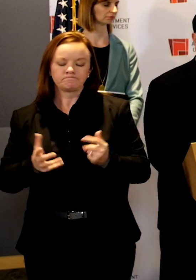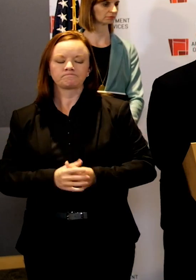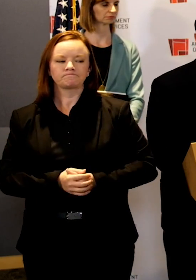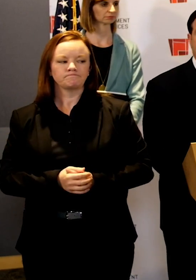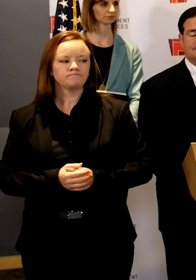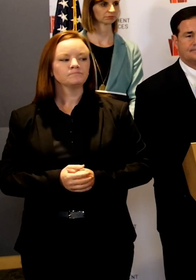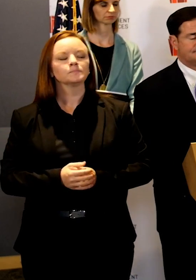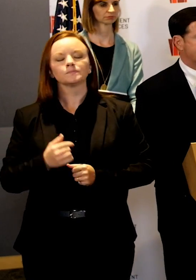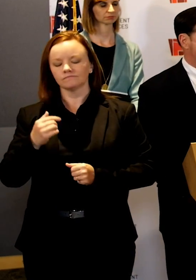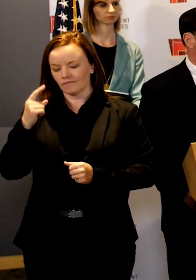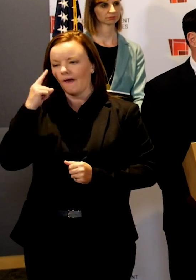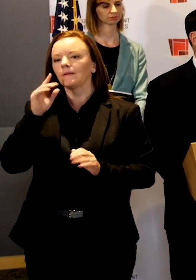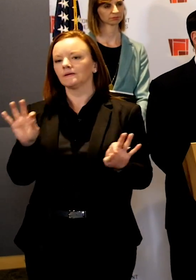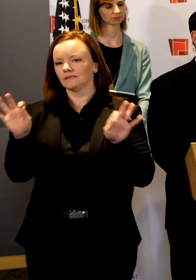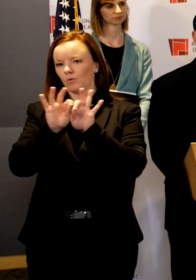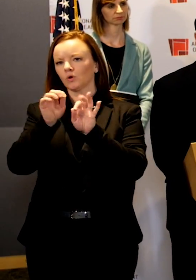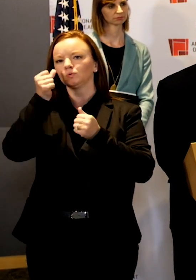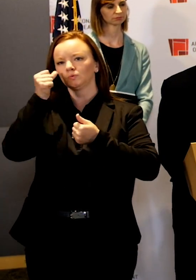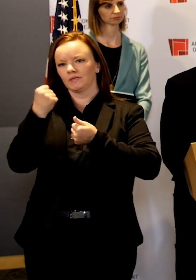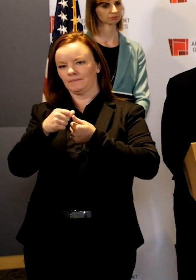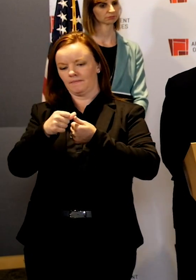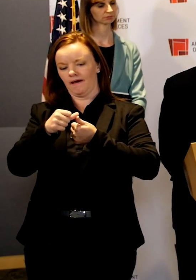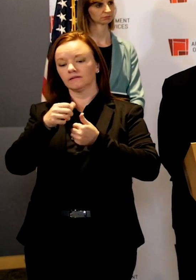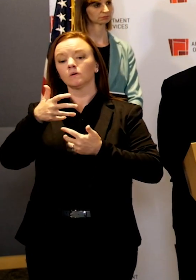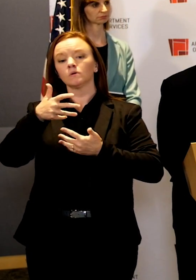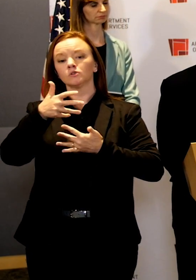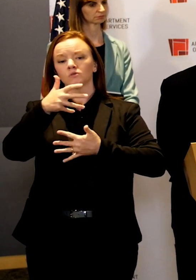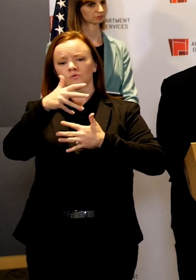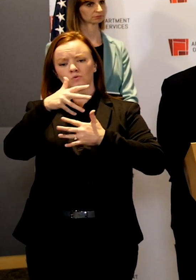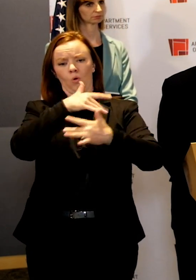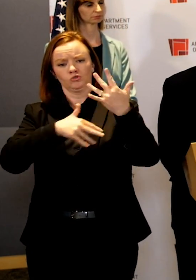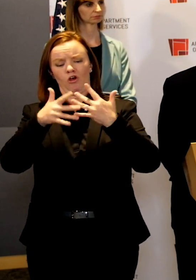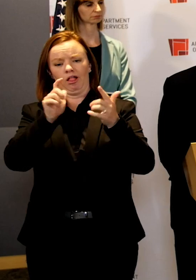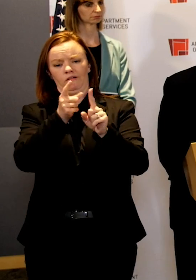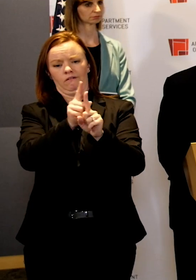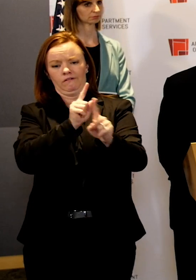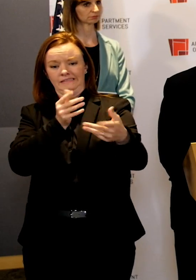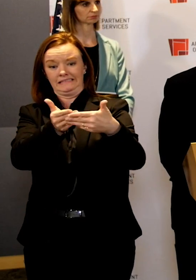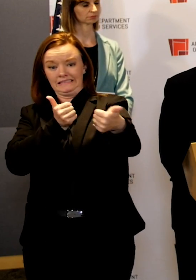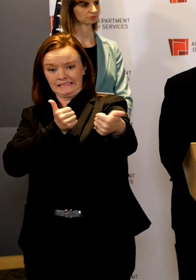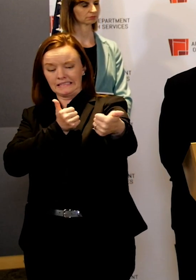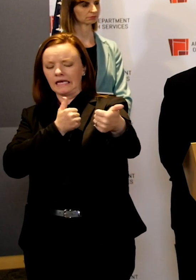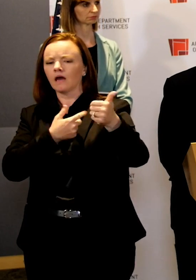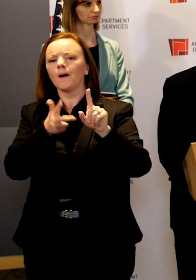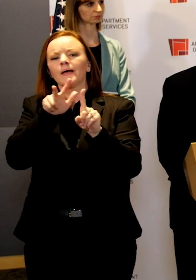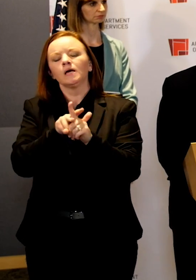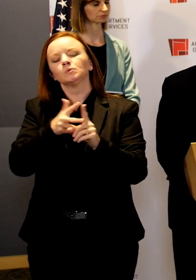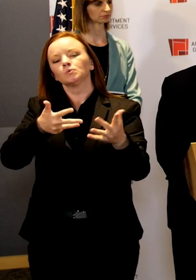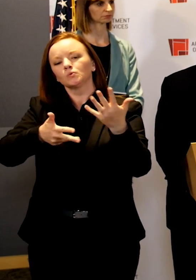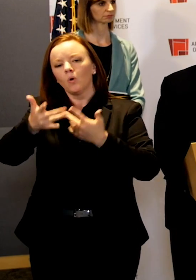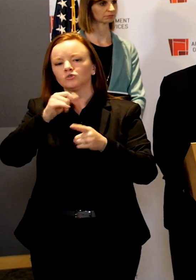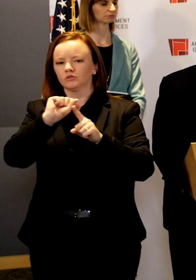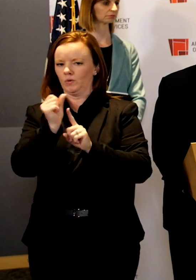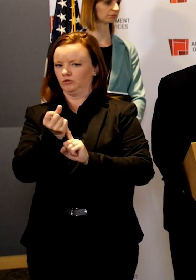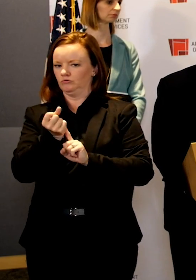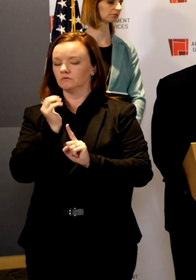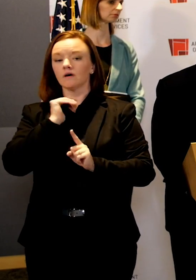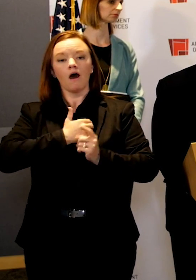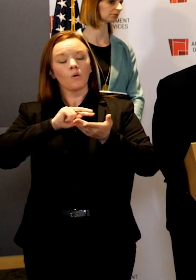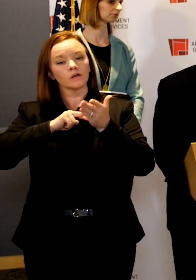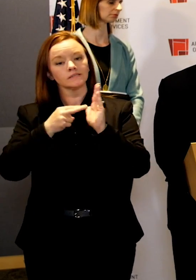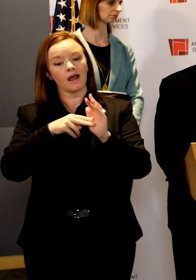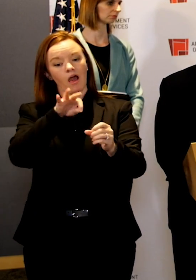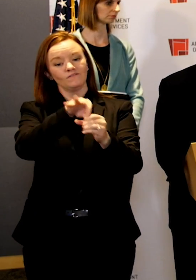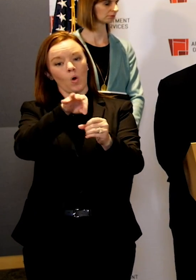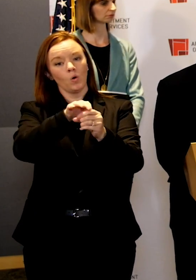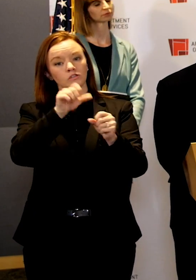Thank you. And I think it's important to keep in mind about the social distancing guidelines that they apply to social situations. And our intent at polling